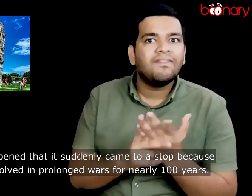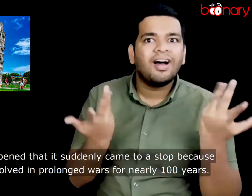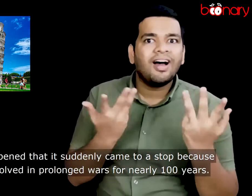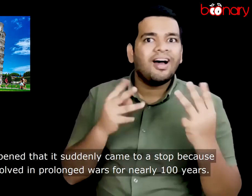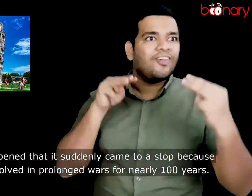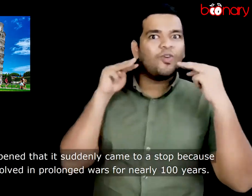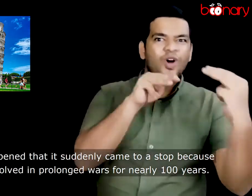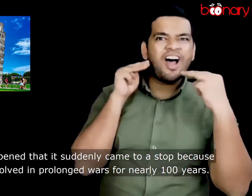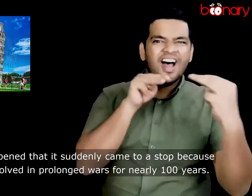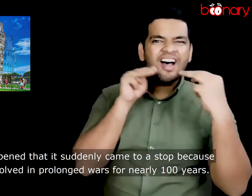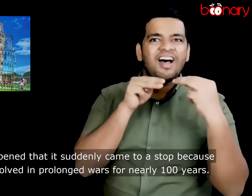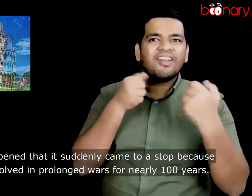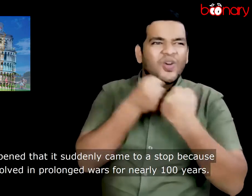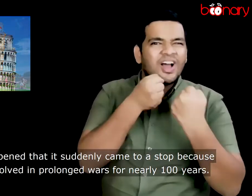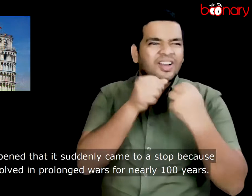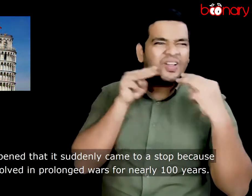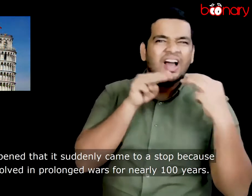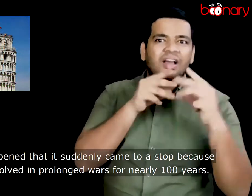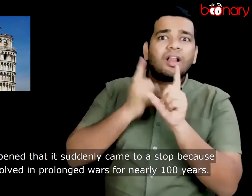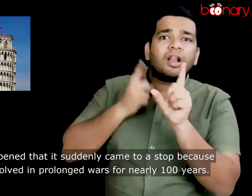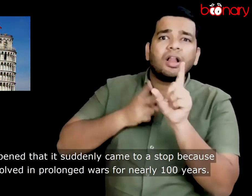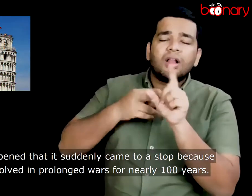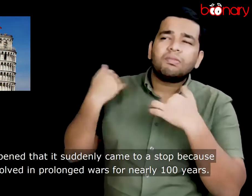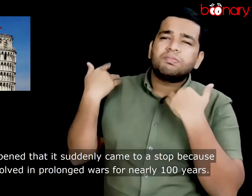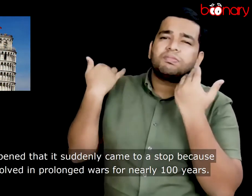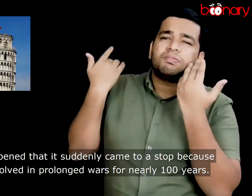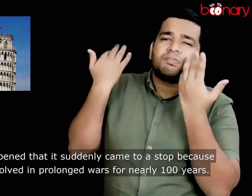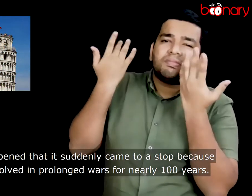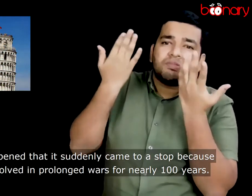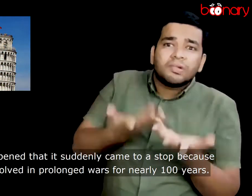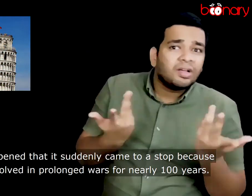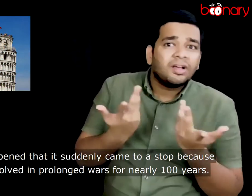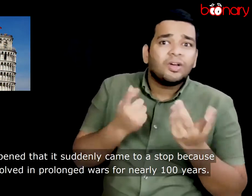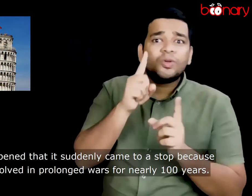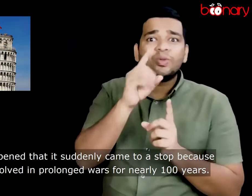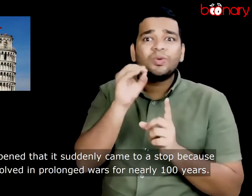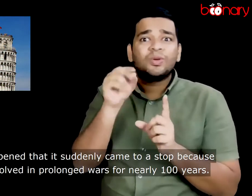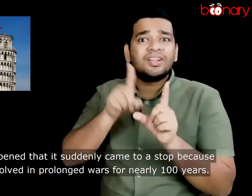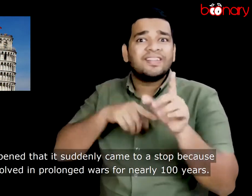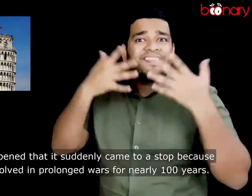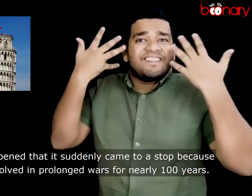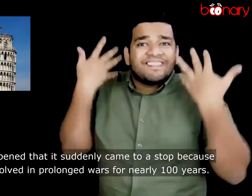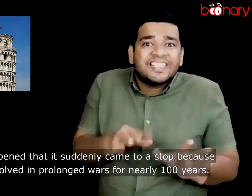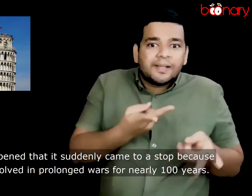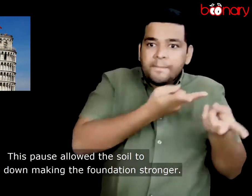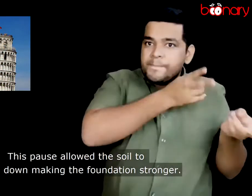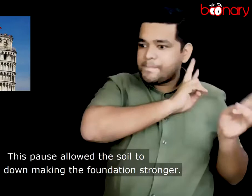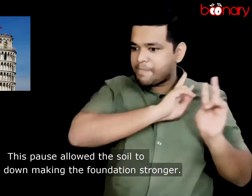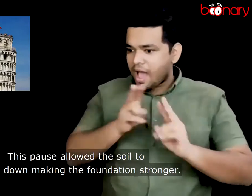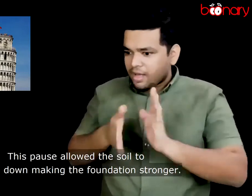suddenly came to a stop because Italy got involved in prolonged wars for nearly 100 years. This pause